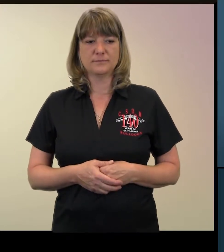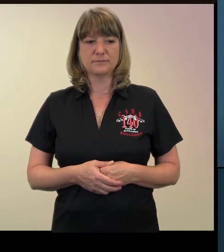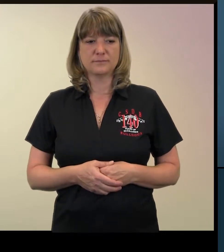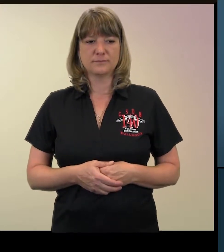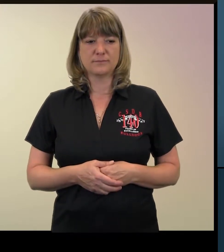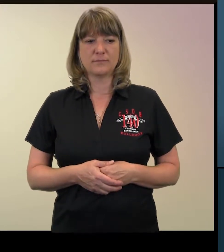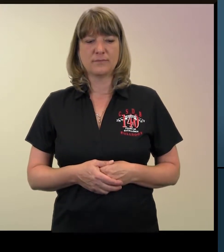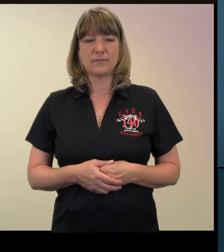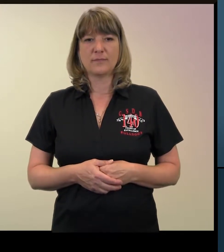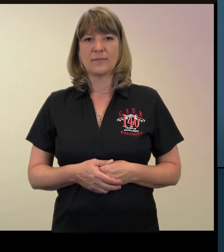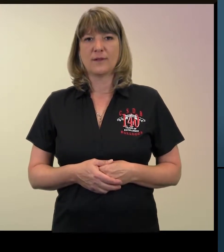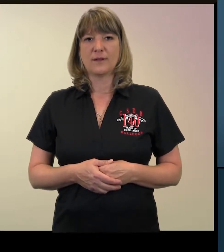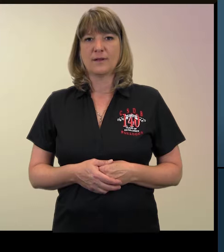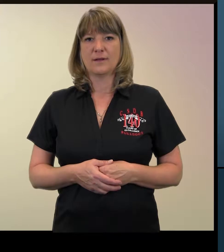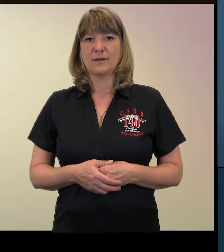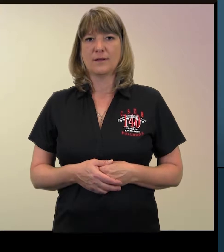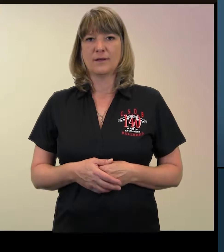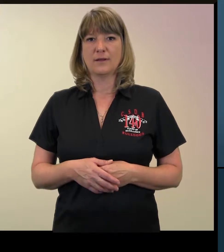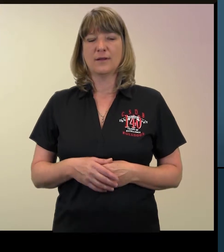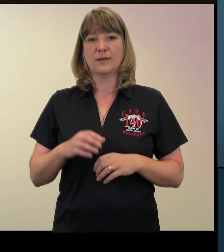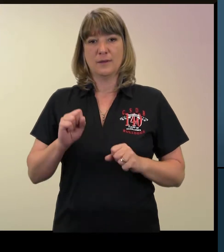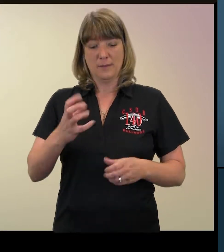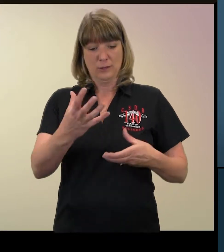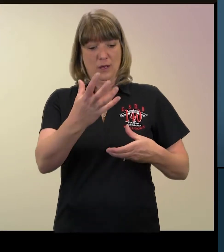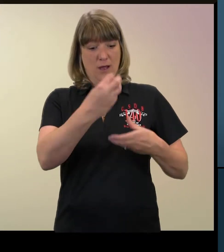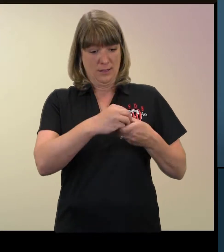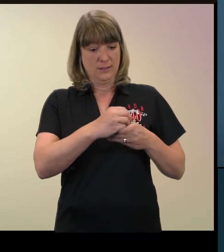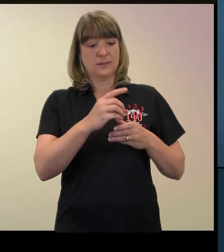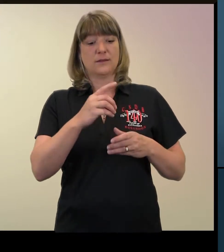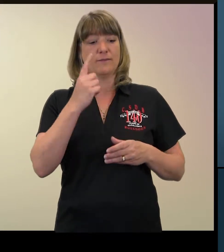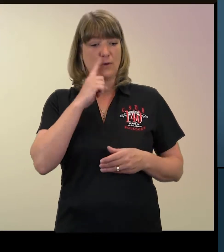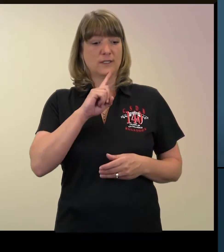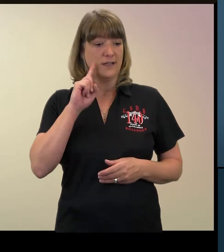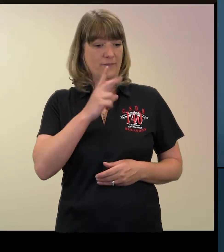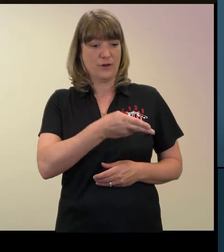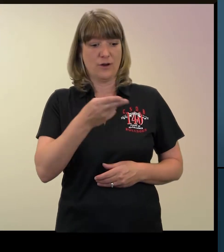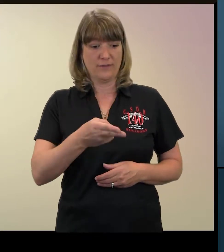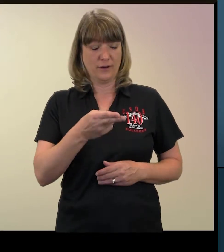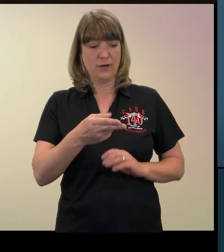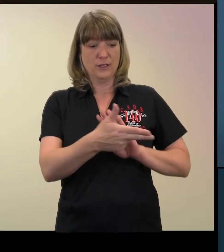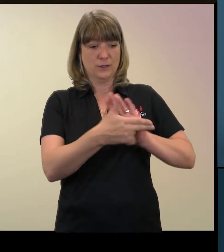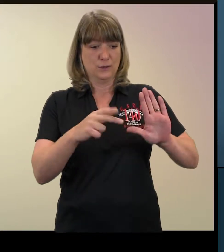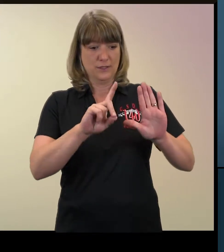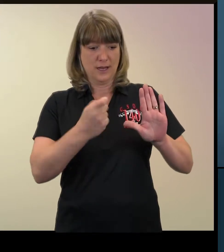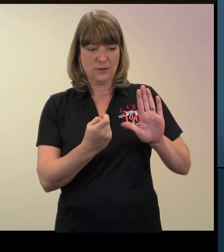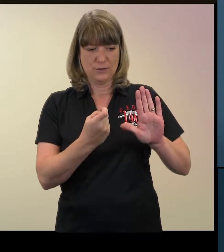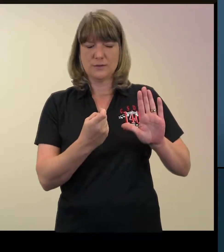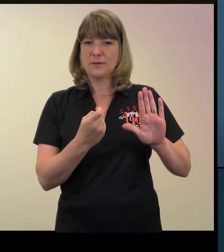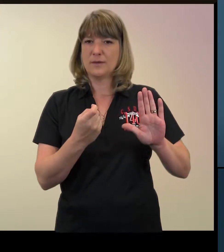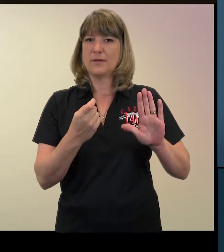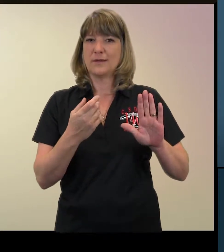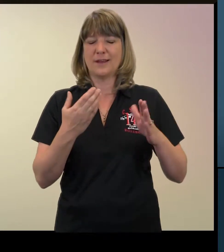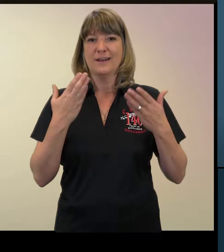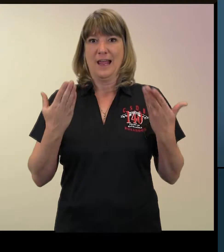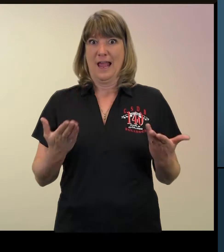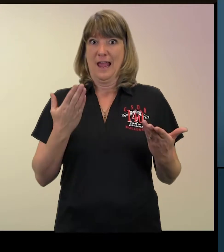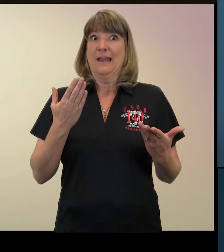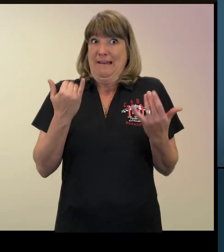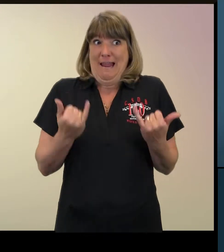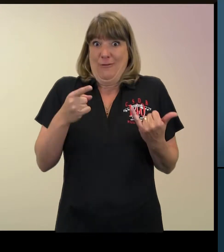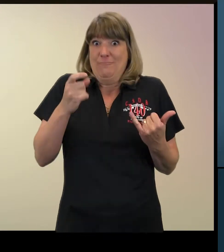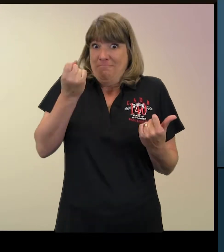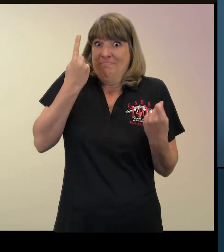So diagnosing autism among children who are deaf and hard of hearing, you may be understanding by this point, is quite